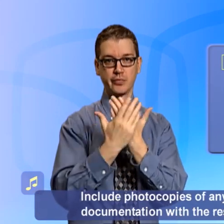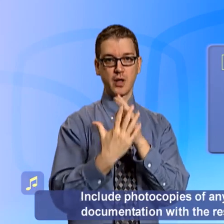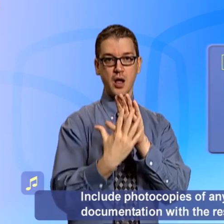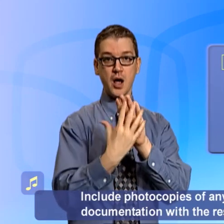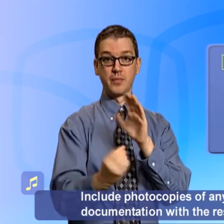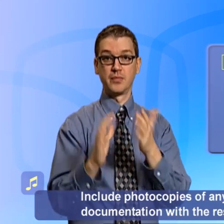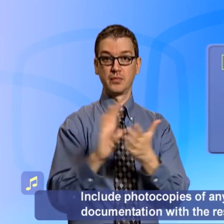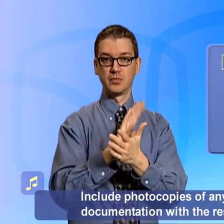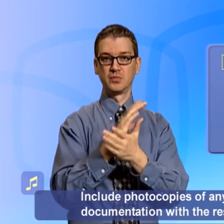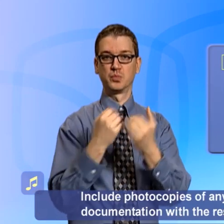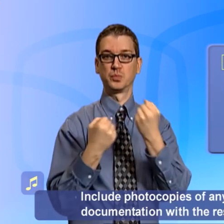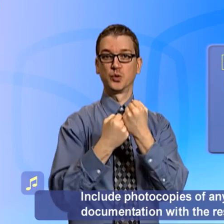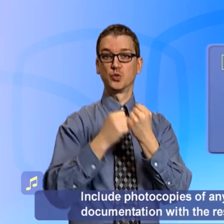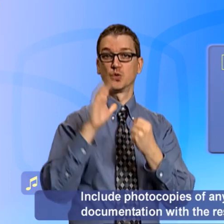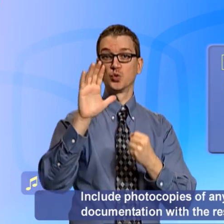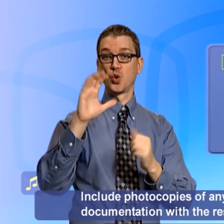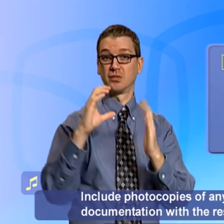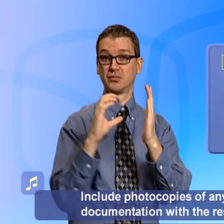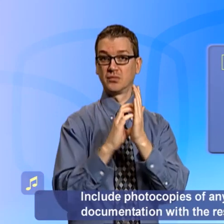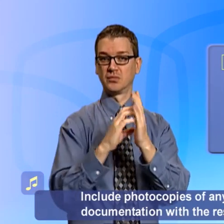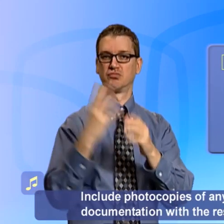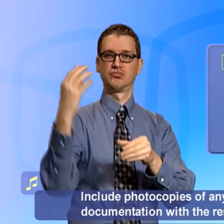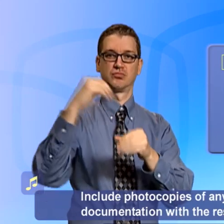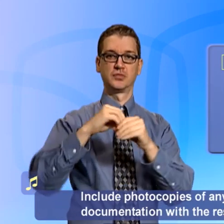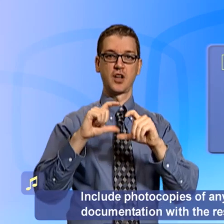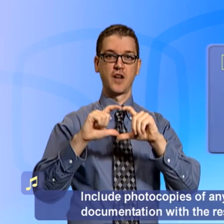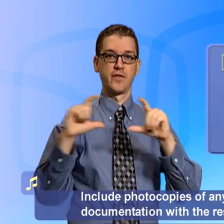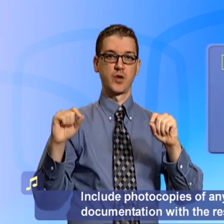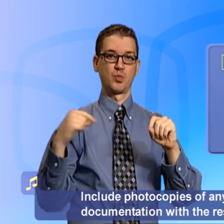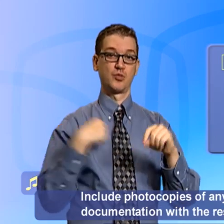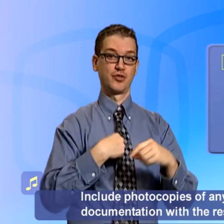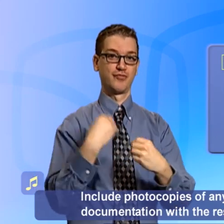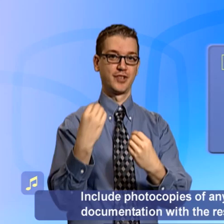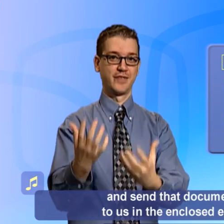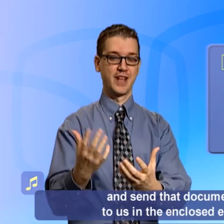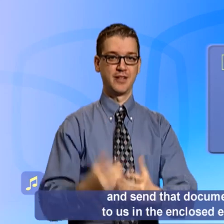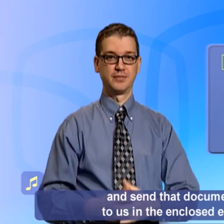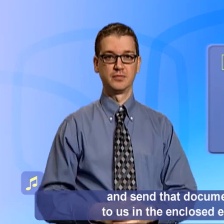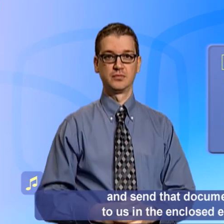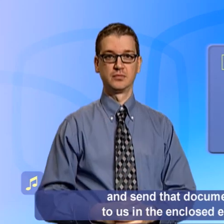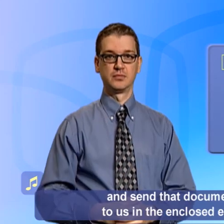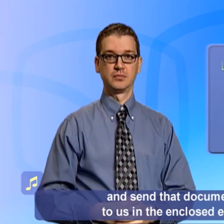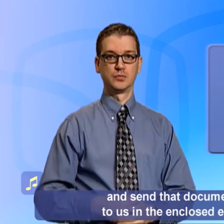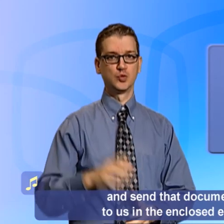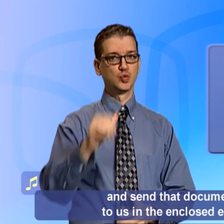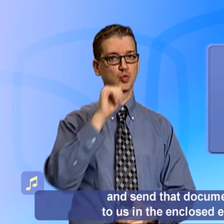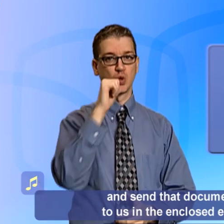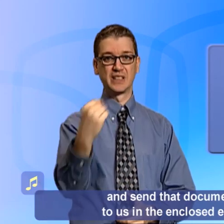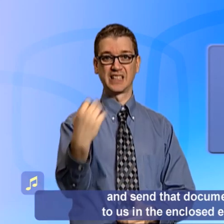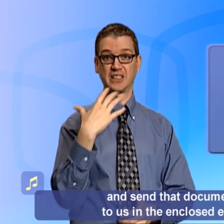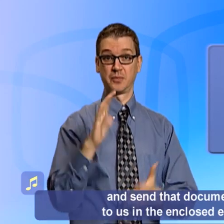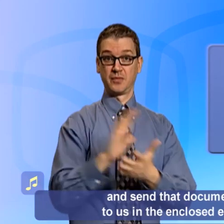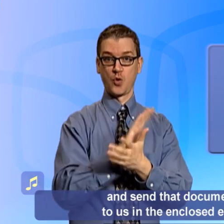Include photocopies of any supporting documentation with the response form and send that documentation to us in the enclosed